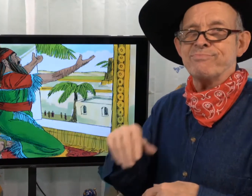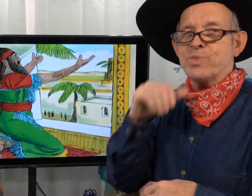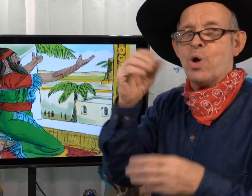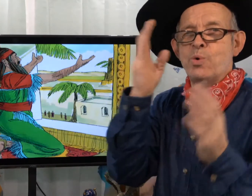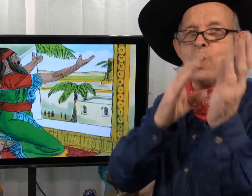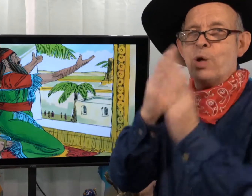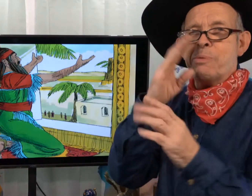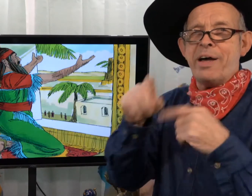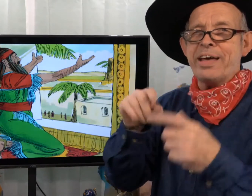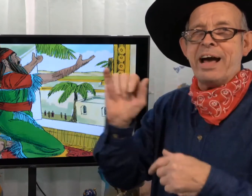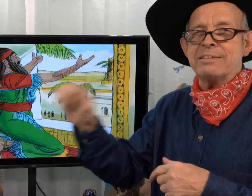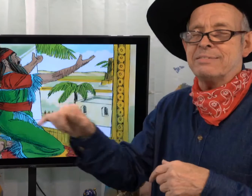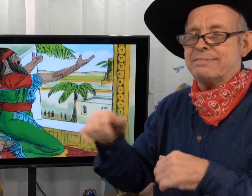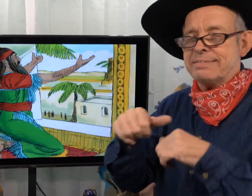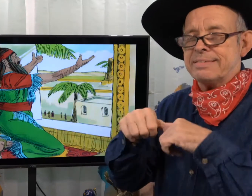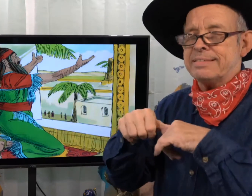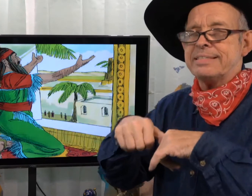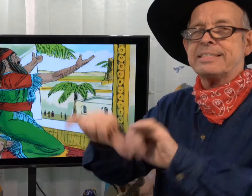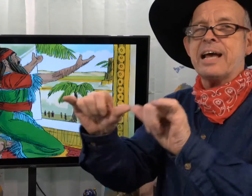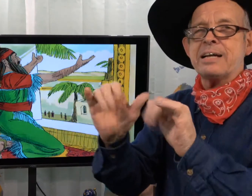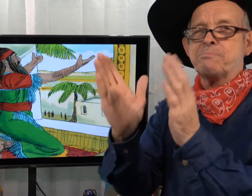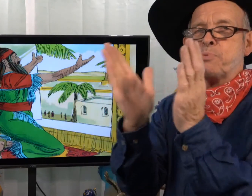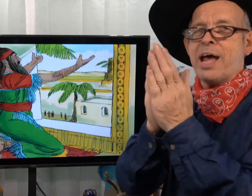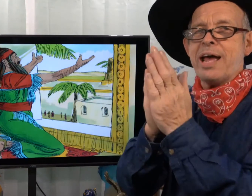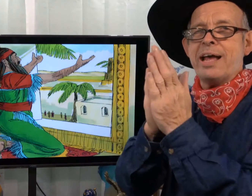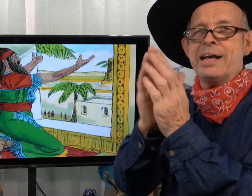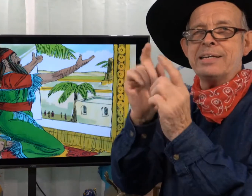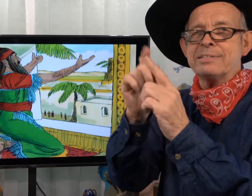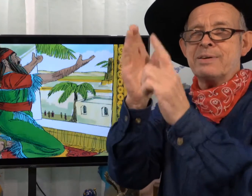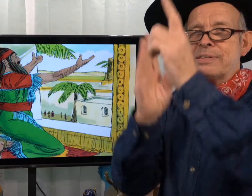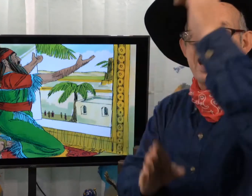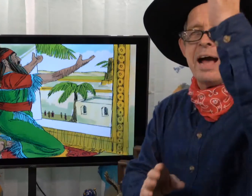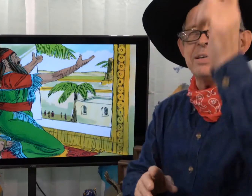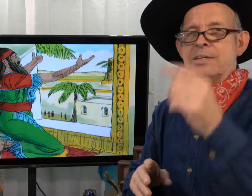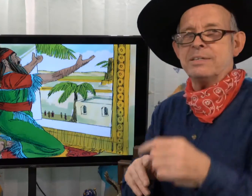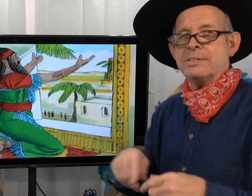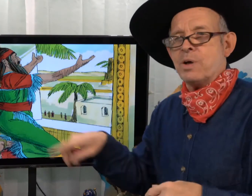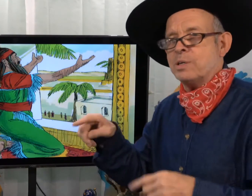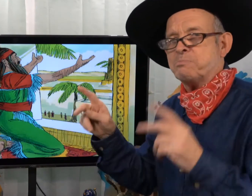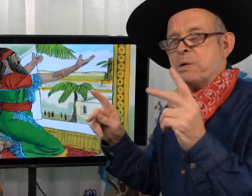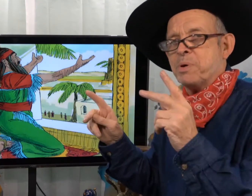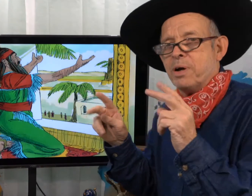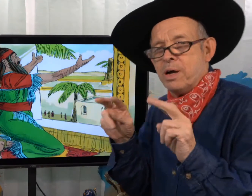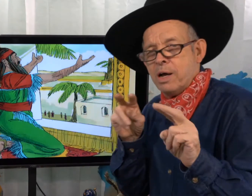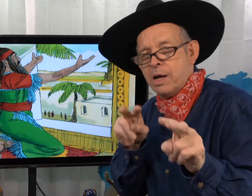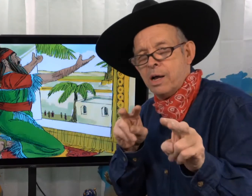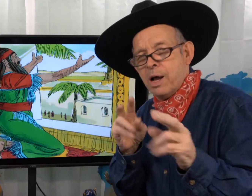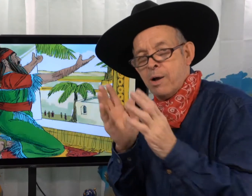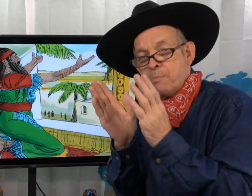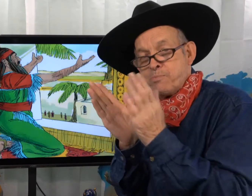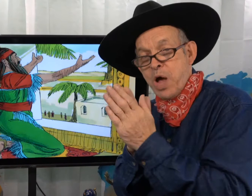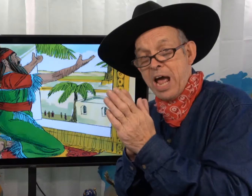don't worry about that. Ship, pray to God. Those people, pray,